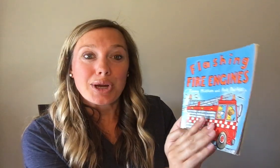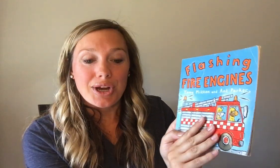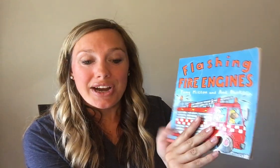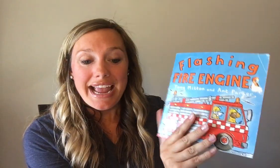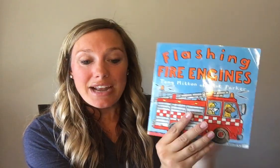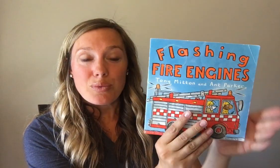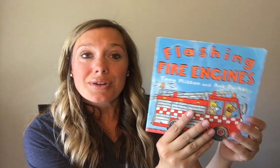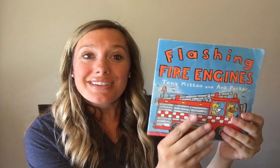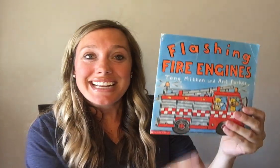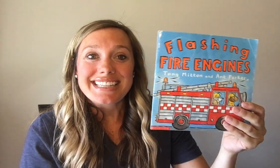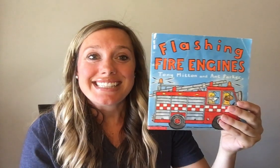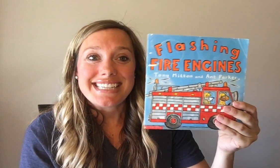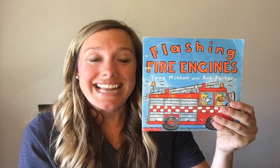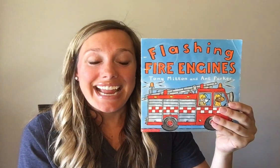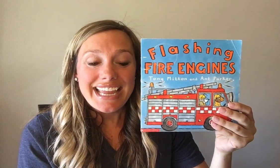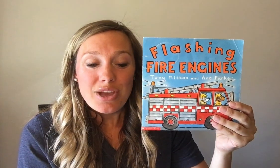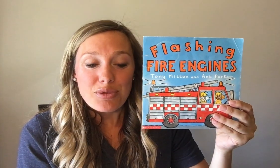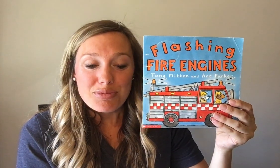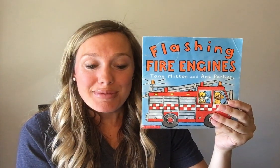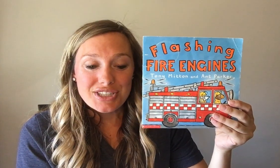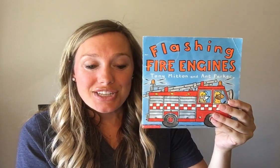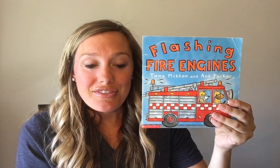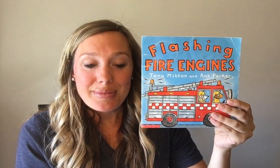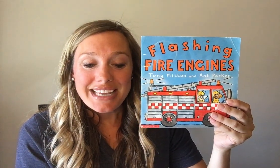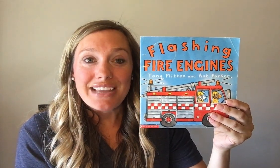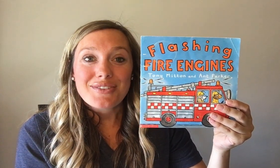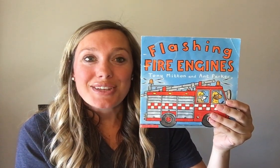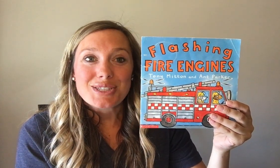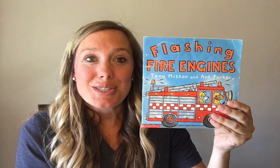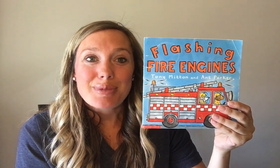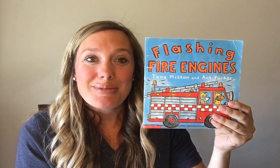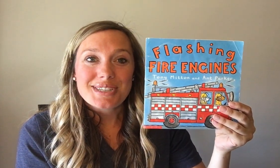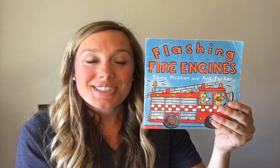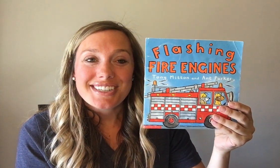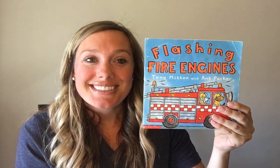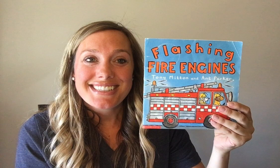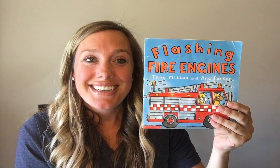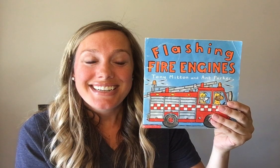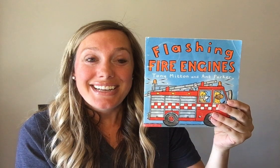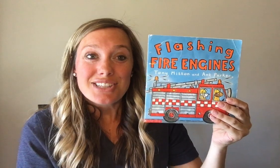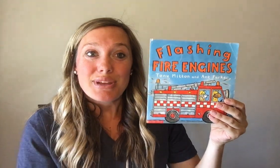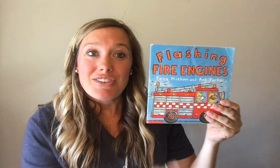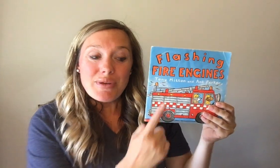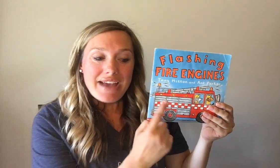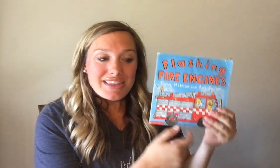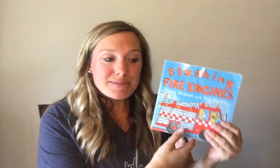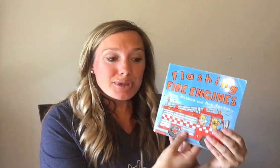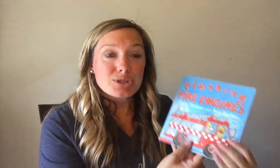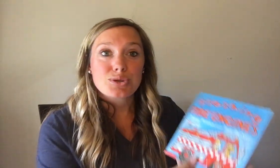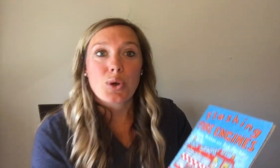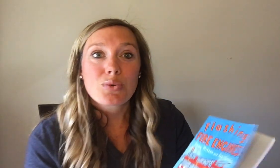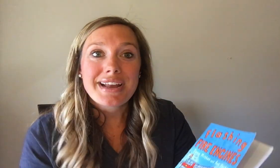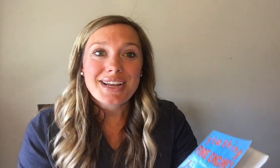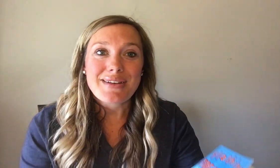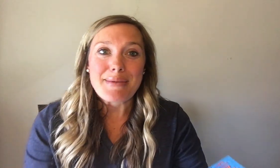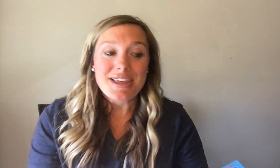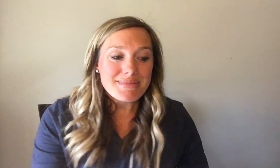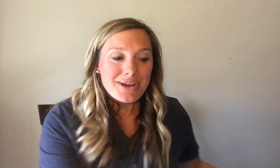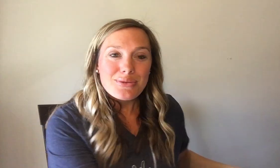Parker. And we're reading this today with permission from Kingfisher's Publishers. So if you have these books, go run and grab them with